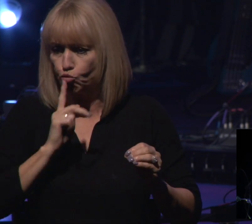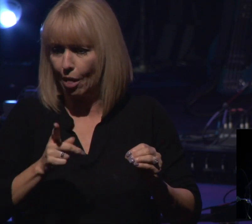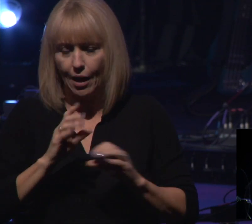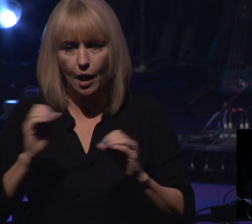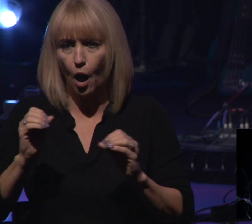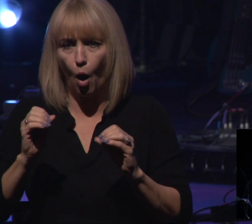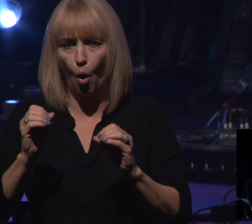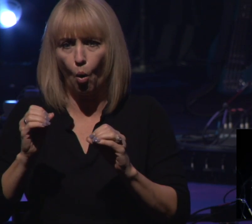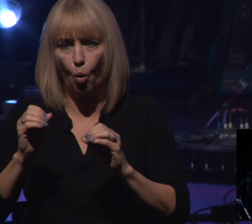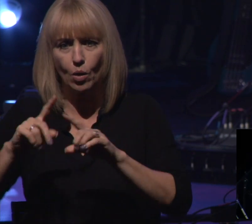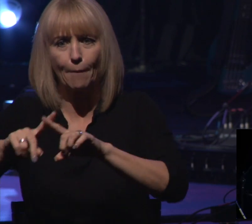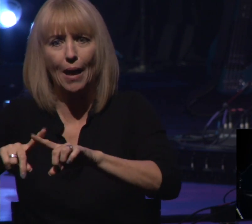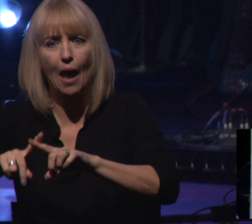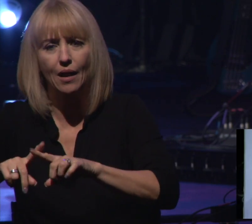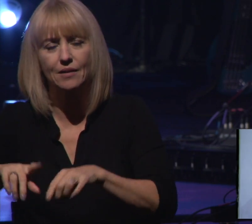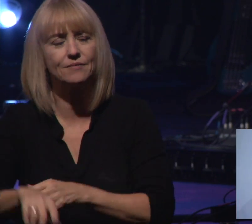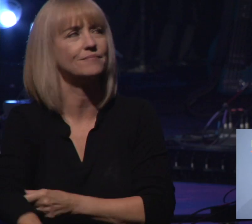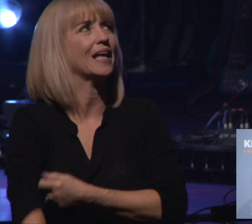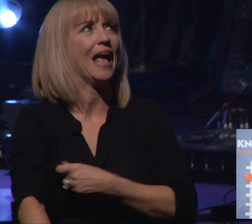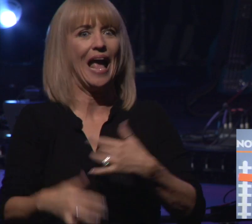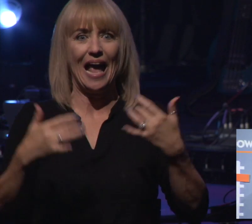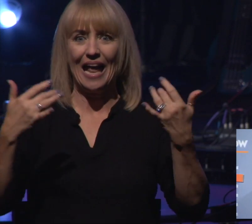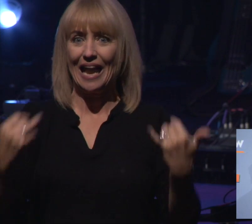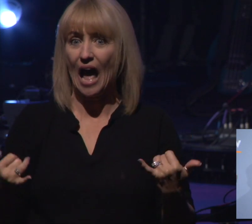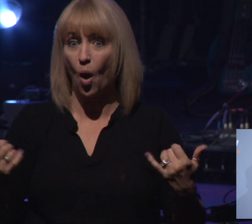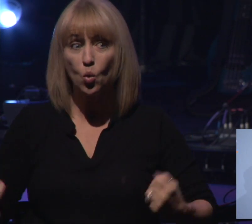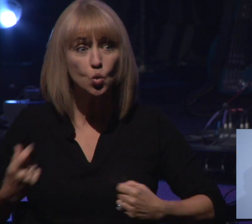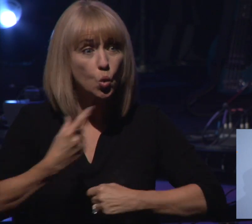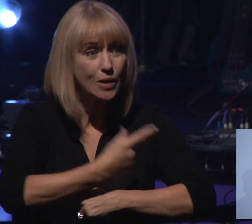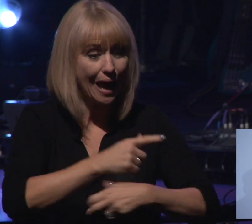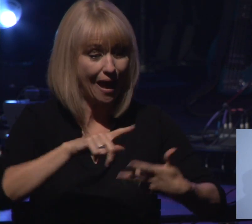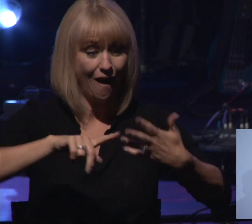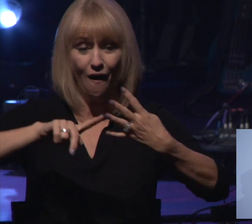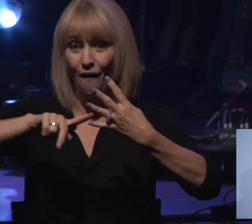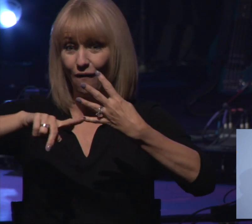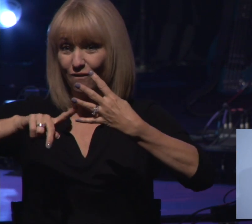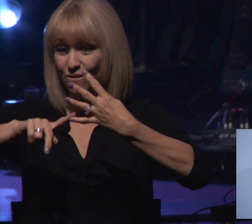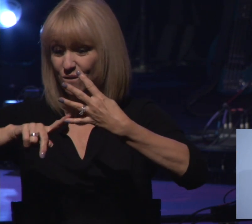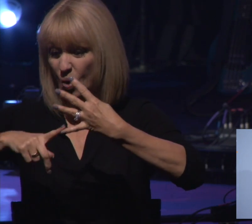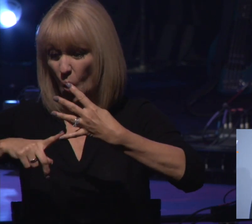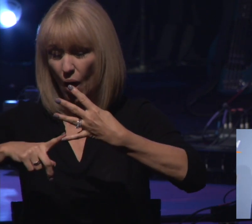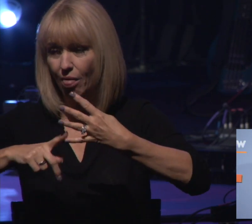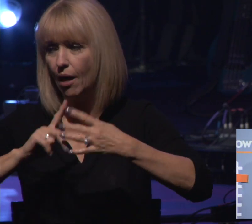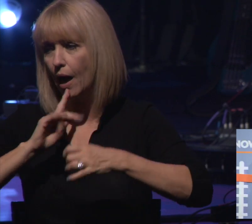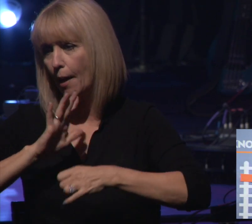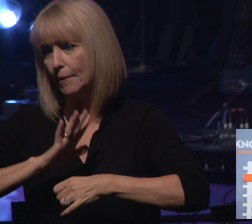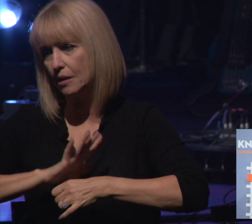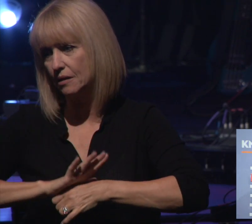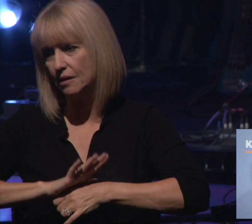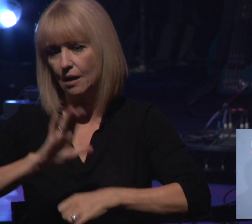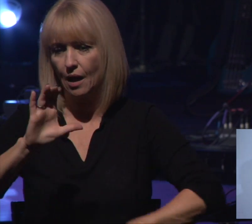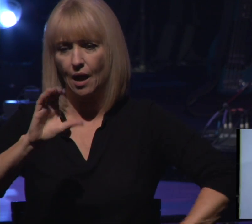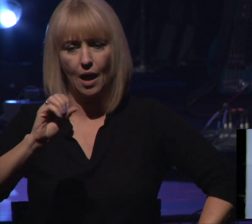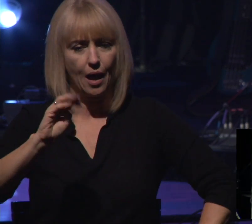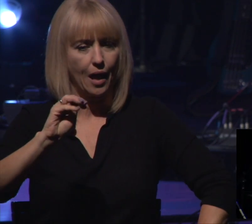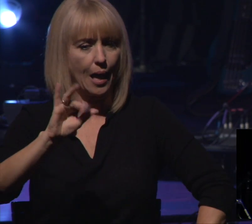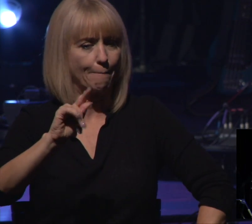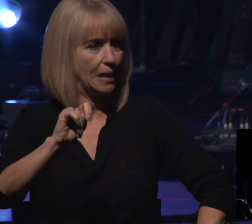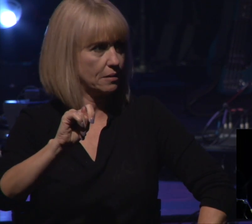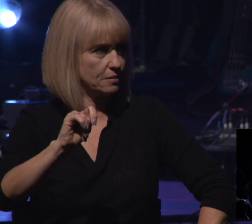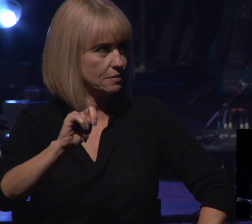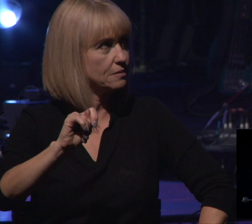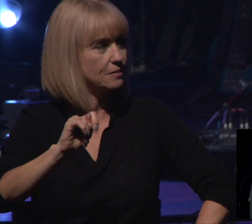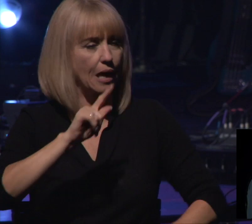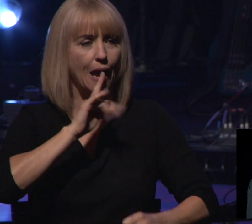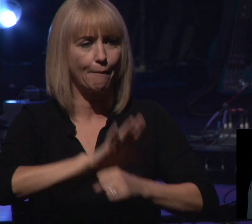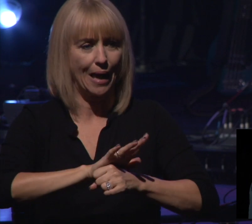with a wall. So this. And now today we come to commit. Commit is interesting because it changes your